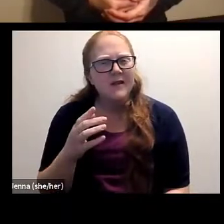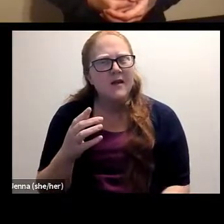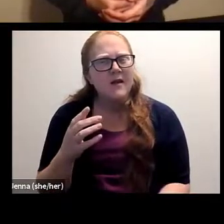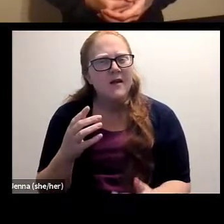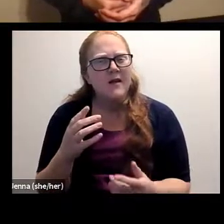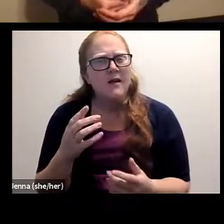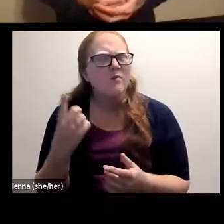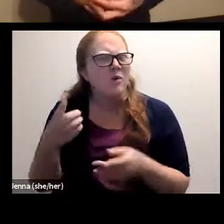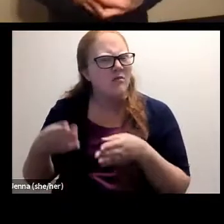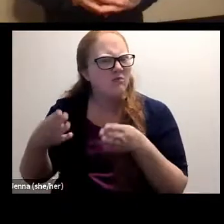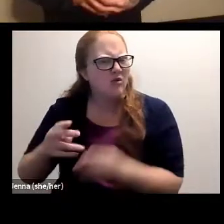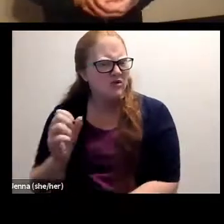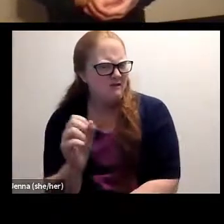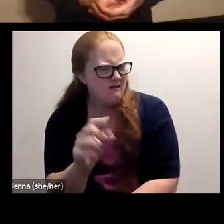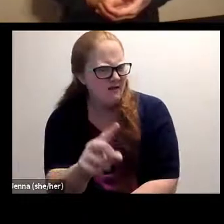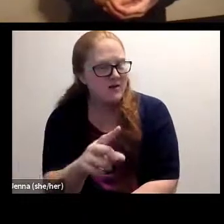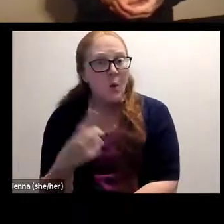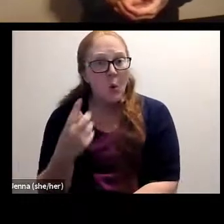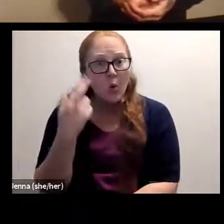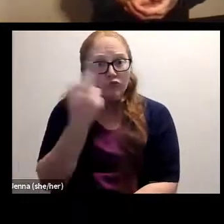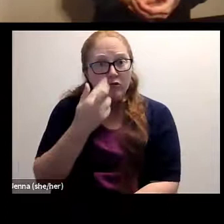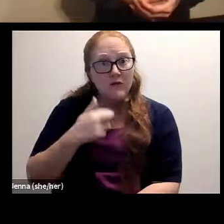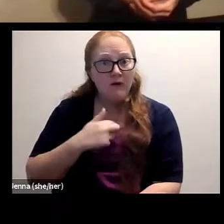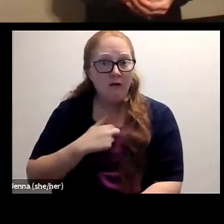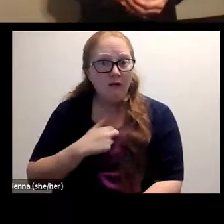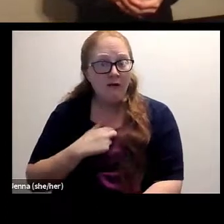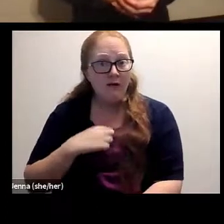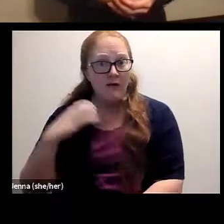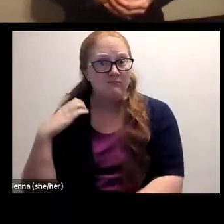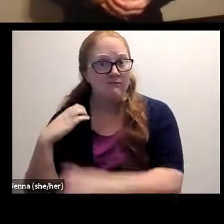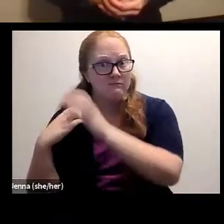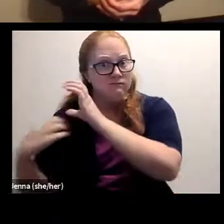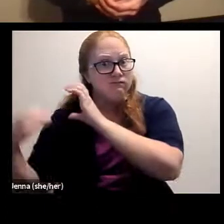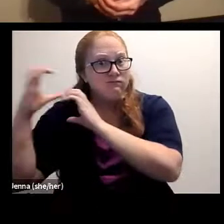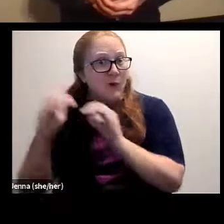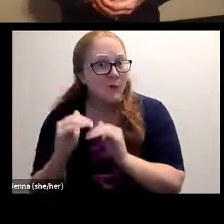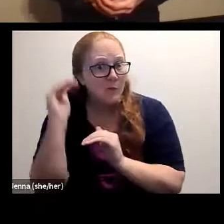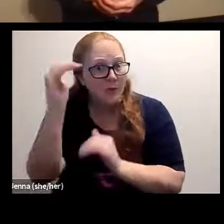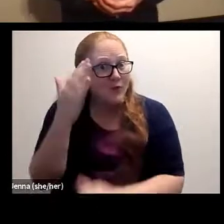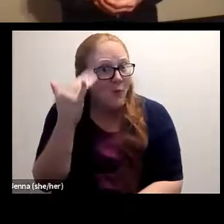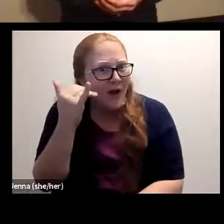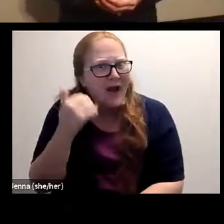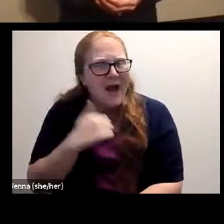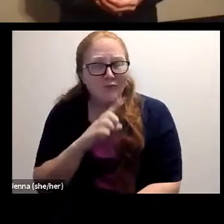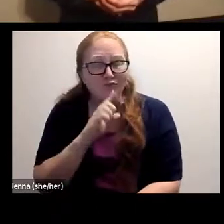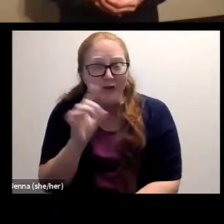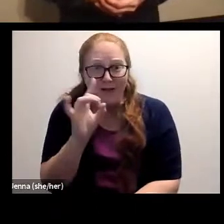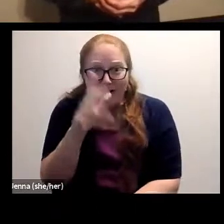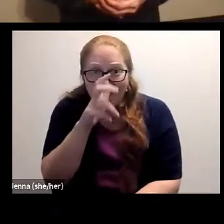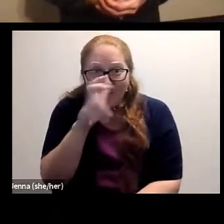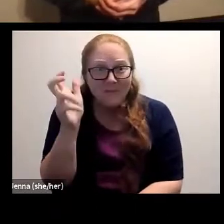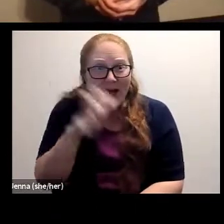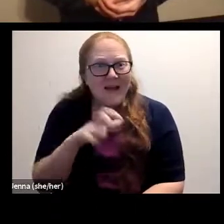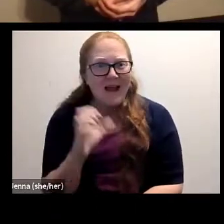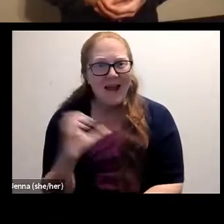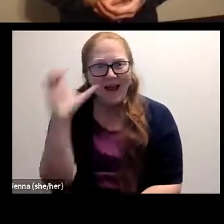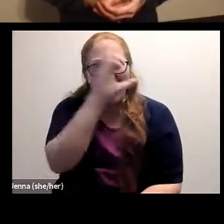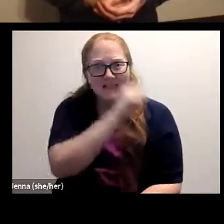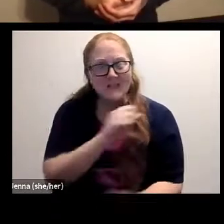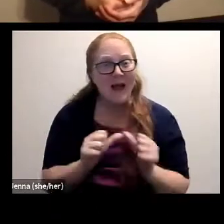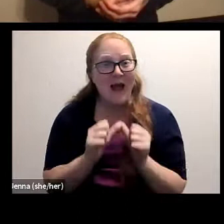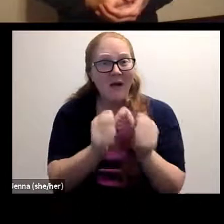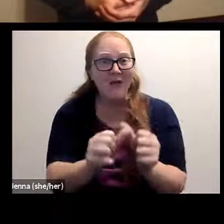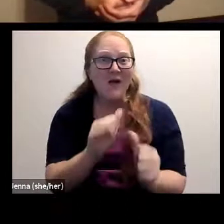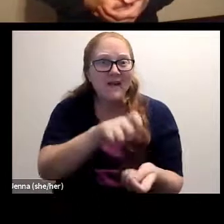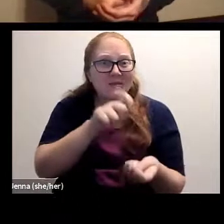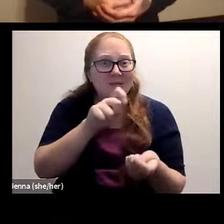This person asked, one reason I take on too much is I'm very bad at estimating how long a task will actually